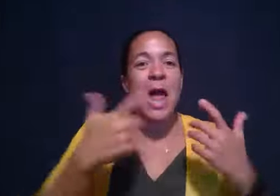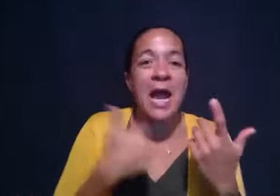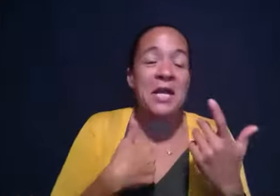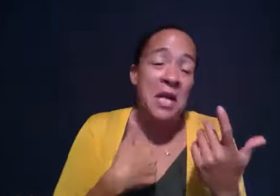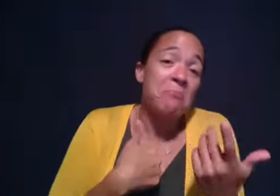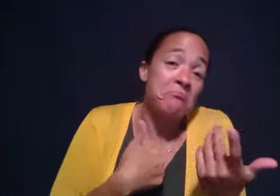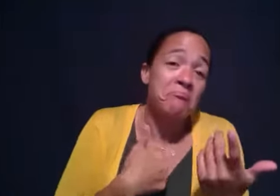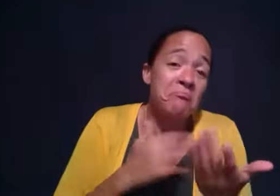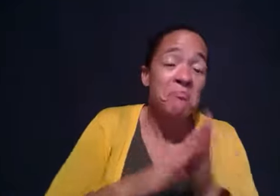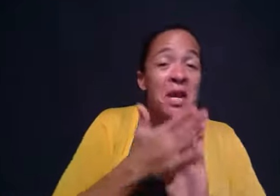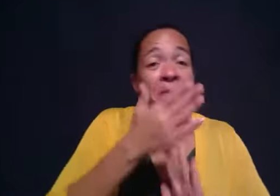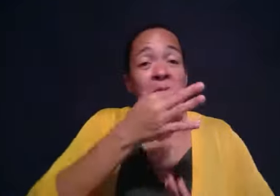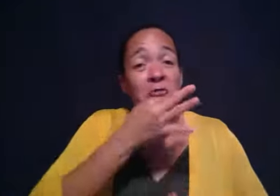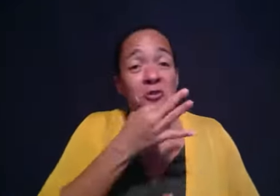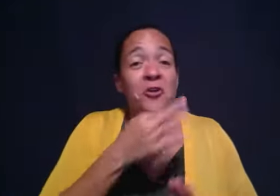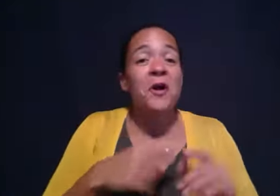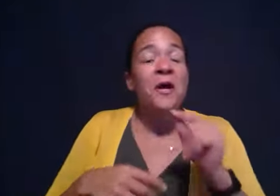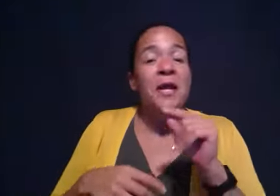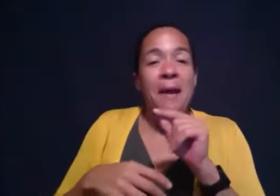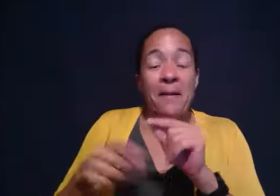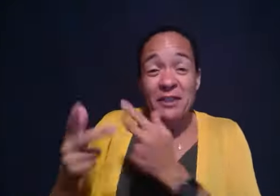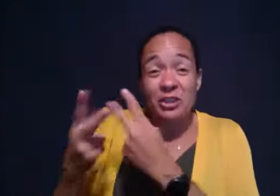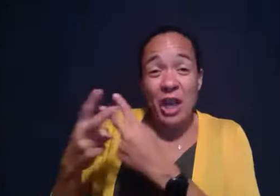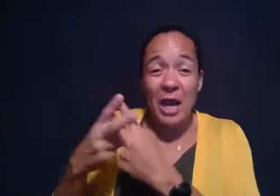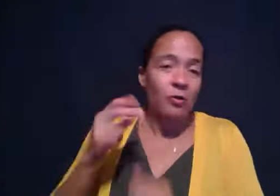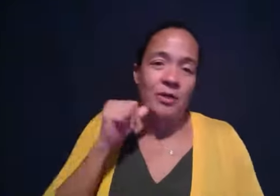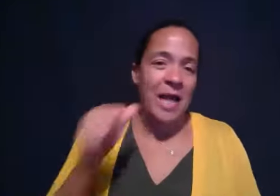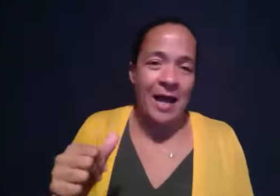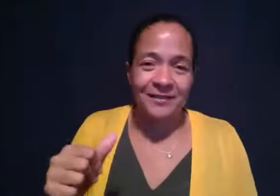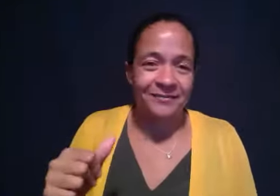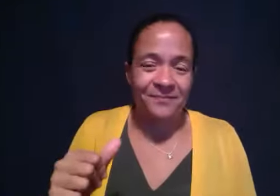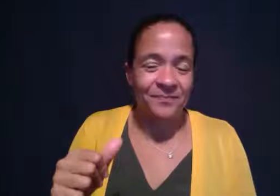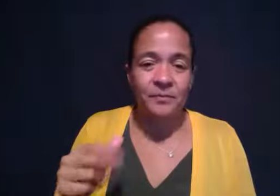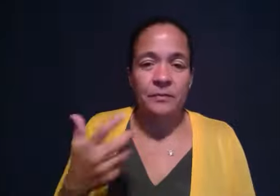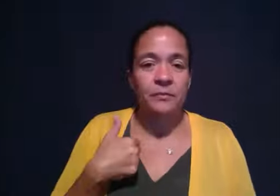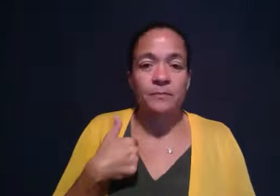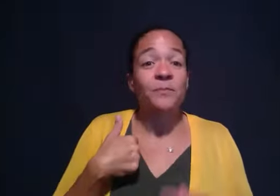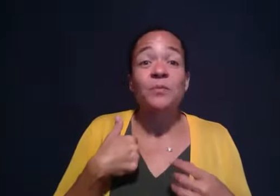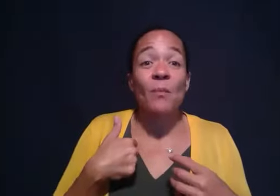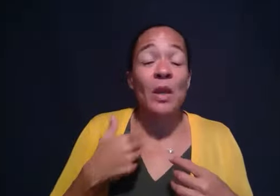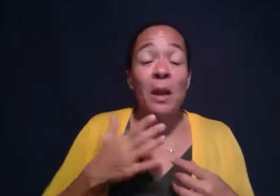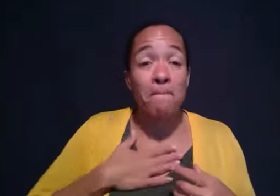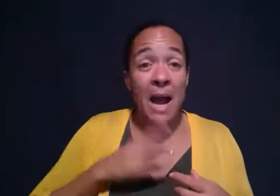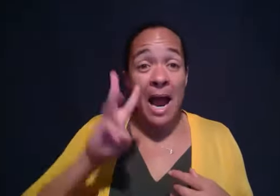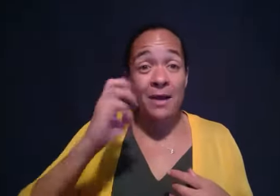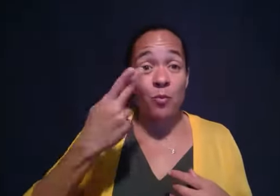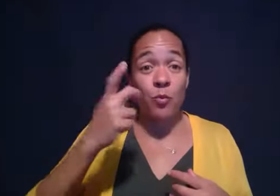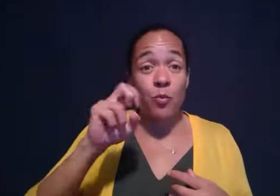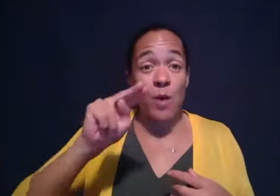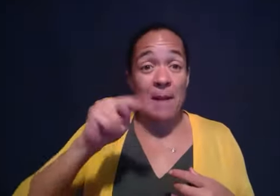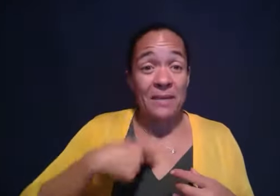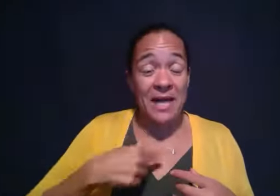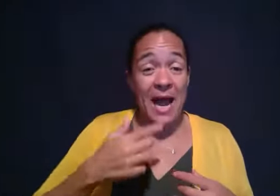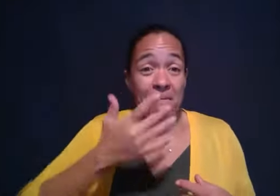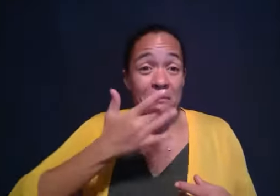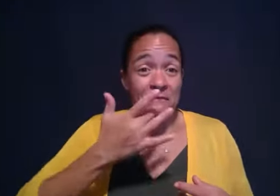way, shape, or form. My weapon of choice is projectile weeping and crazy, and I just didn't think